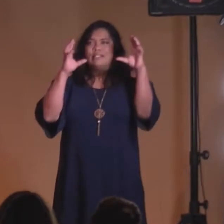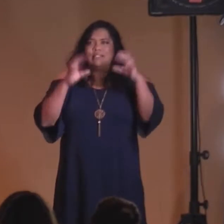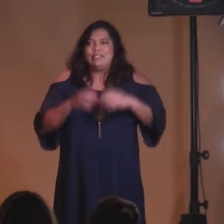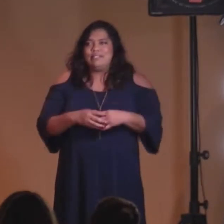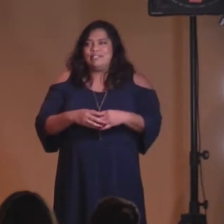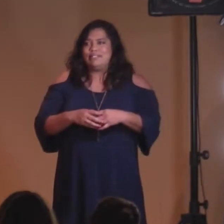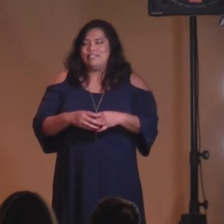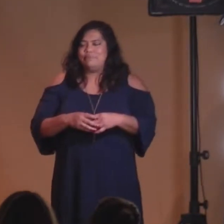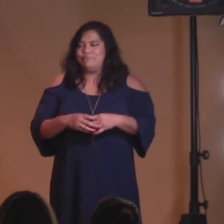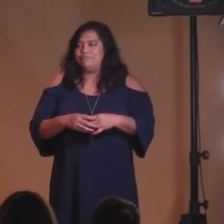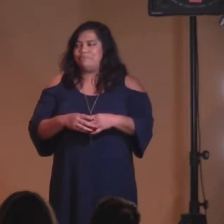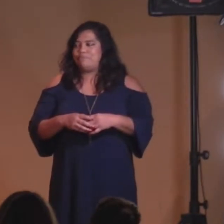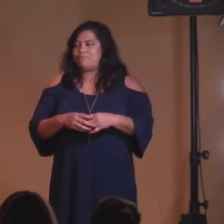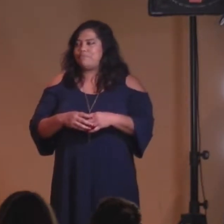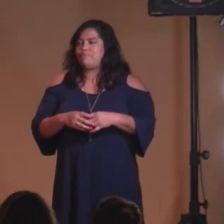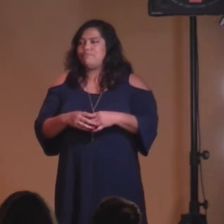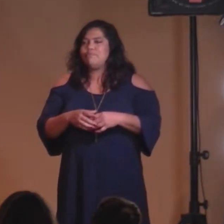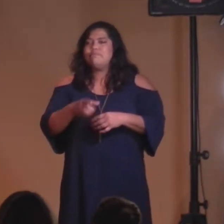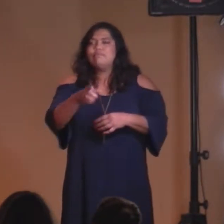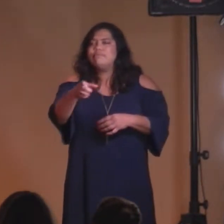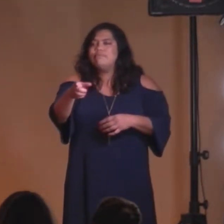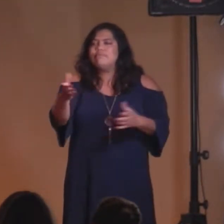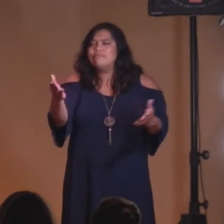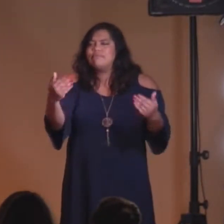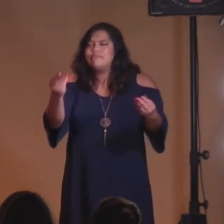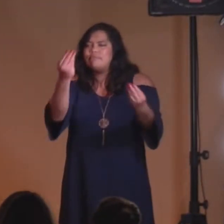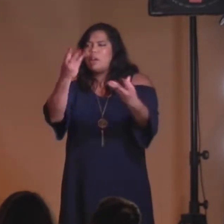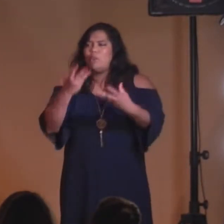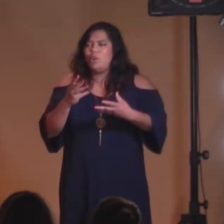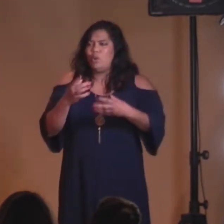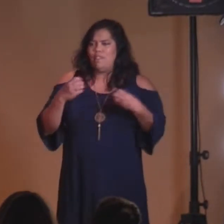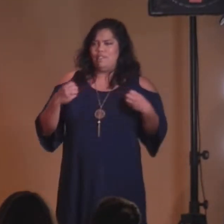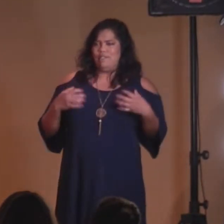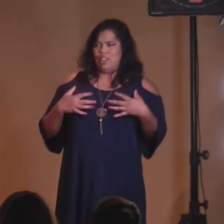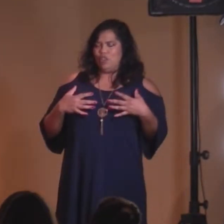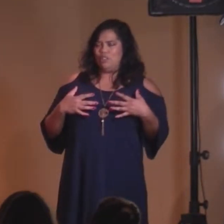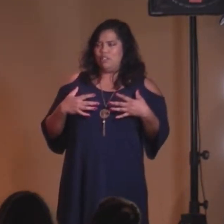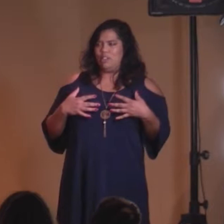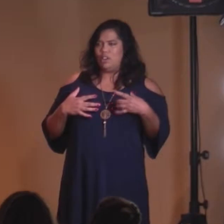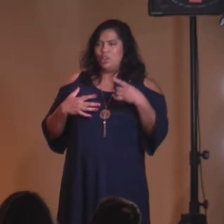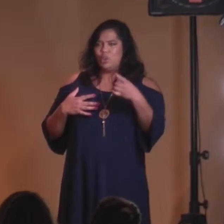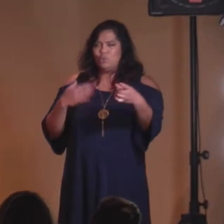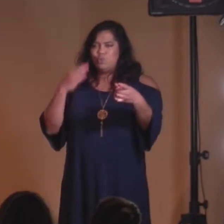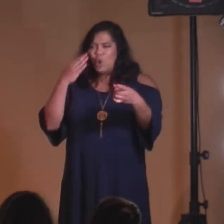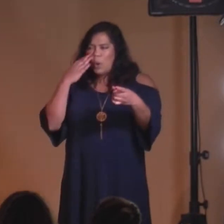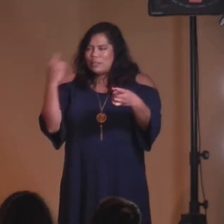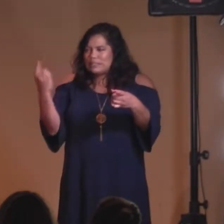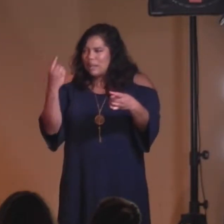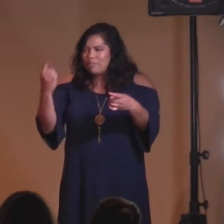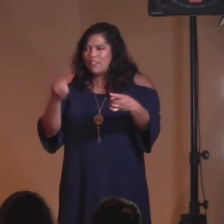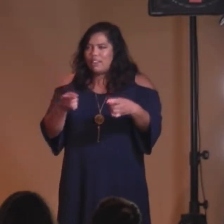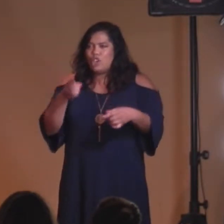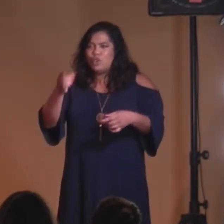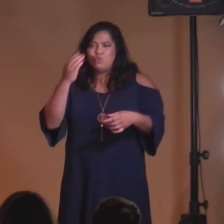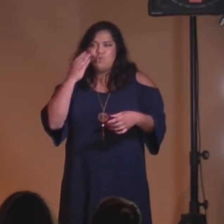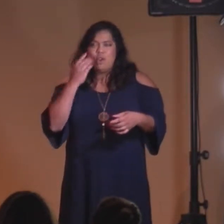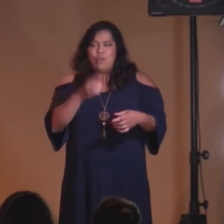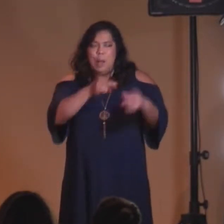Someone share with me a fear, doesn't have to be yours, but something that you know, someone that you know is afraid